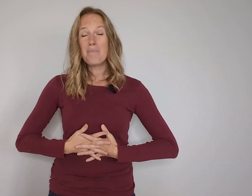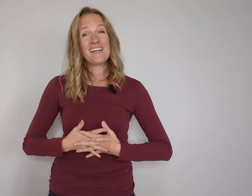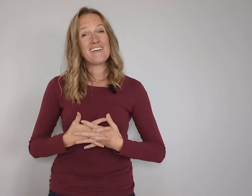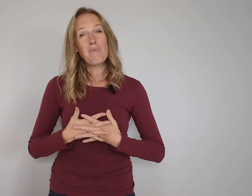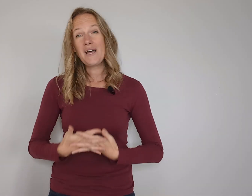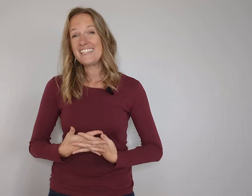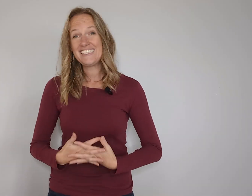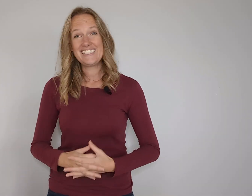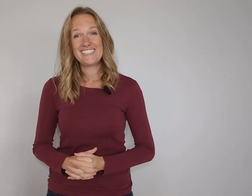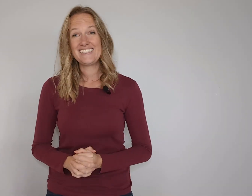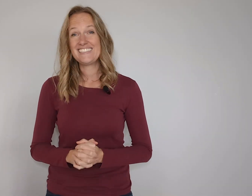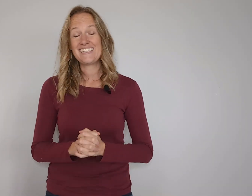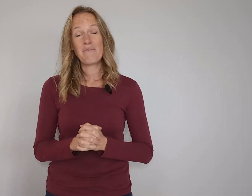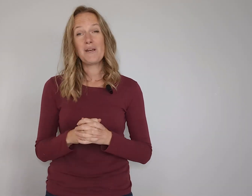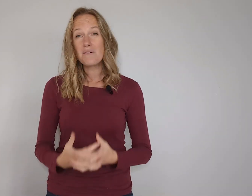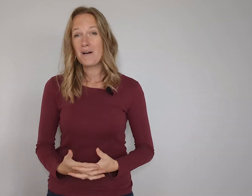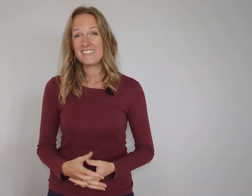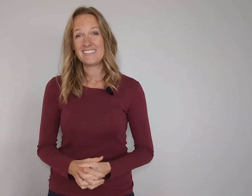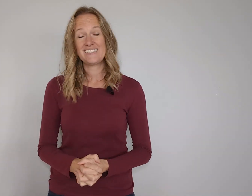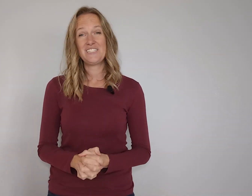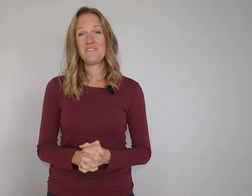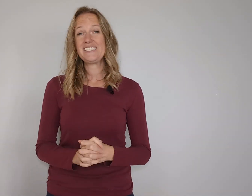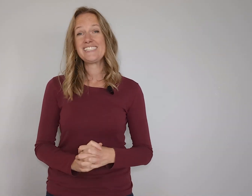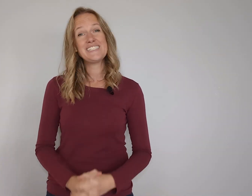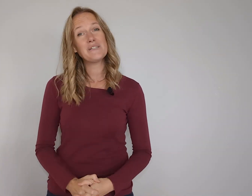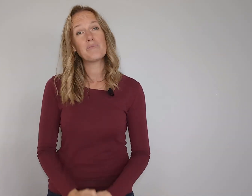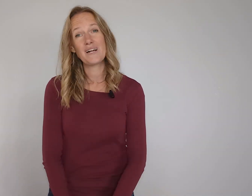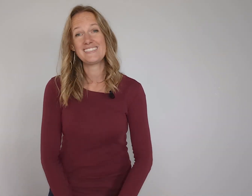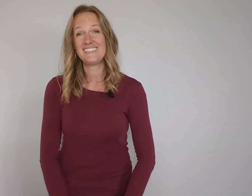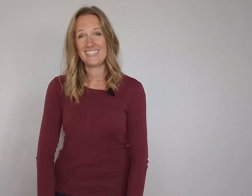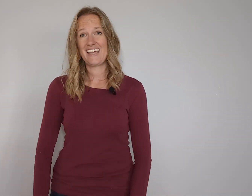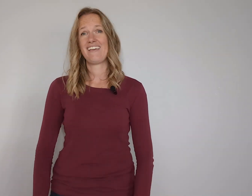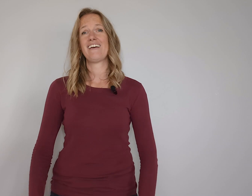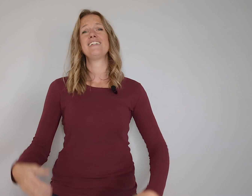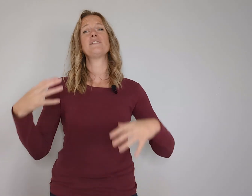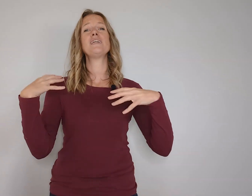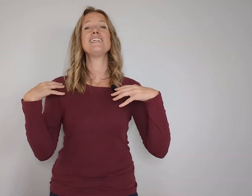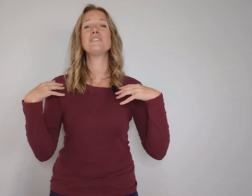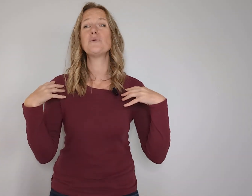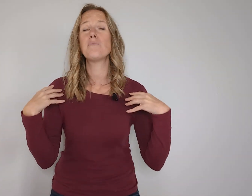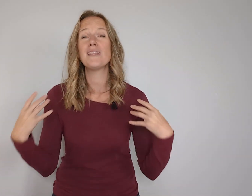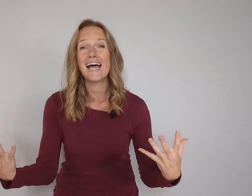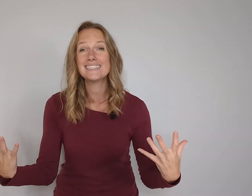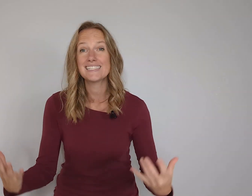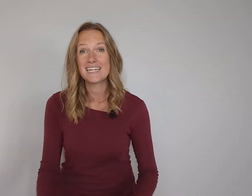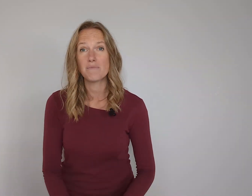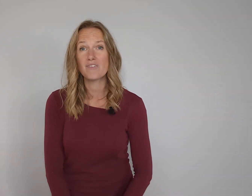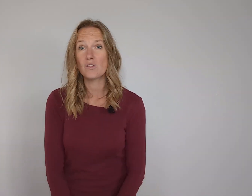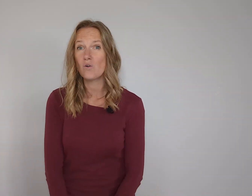but what it teaches, what it reminds us to do is still present today, guys, that we need to bless the name of the